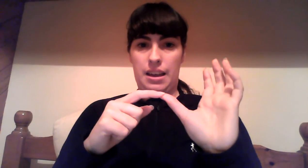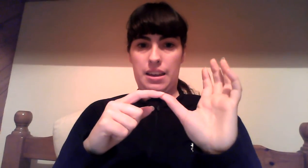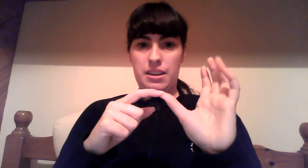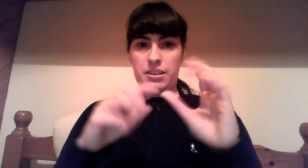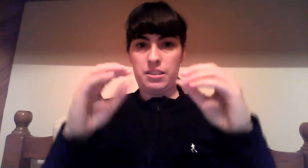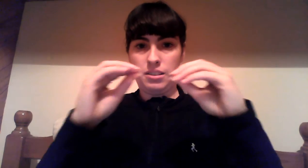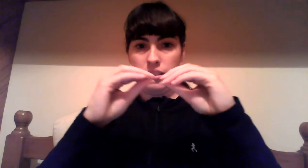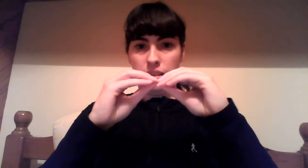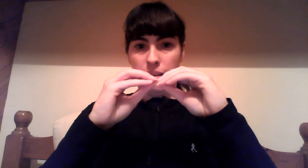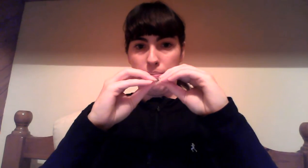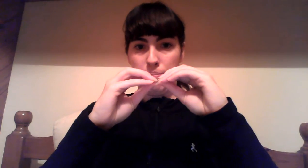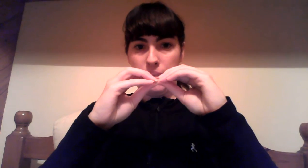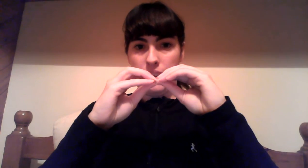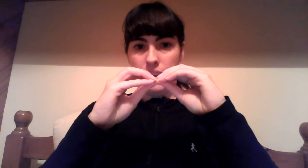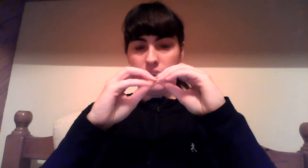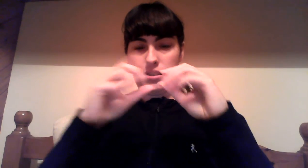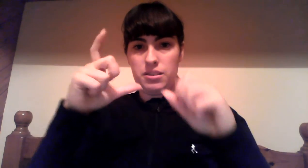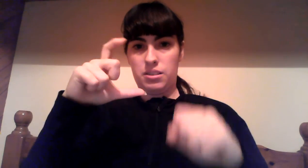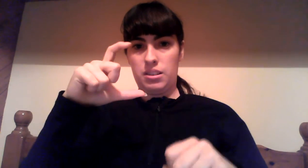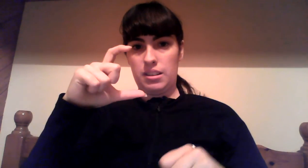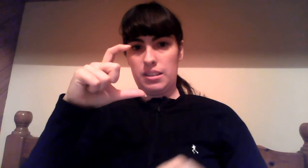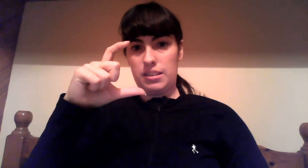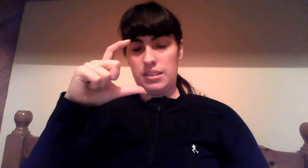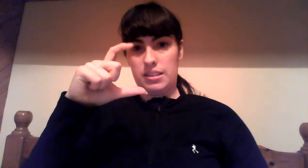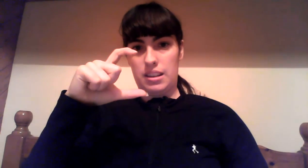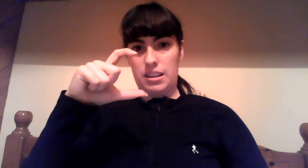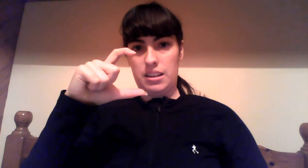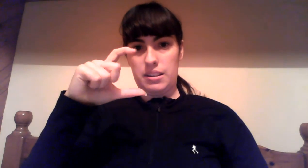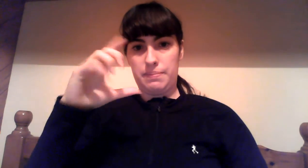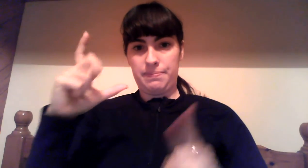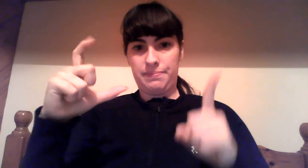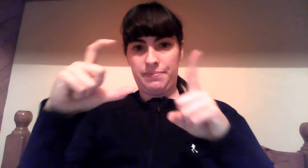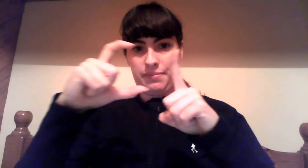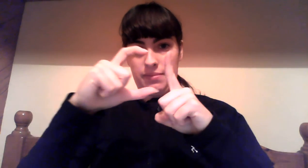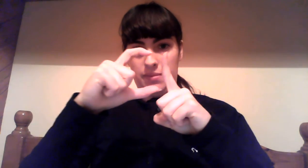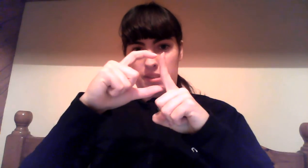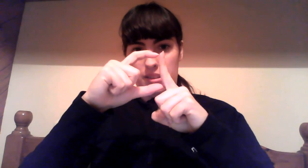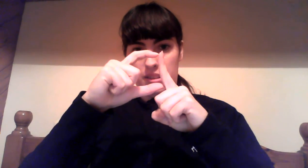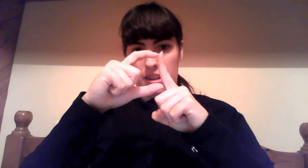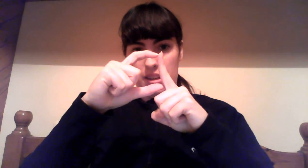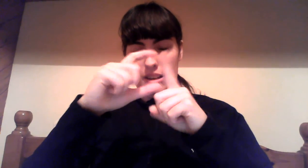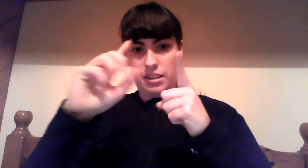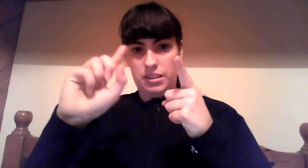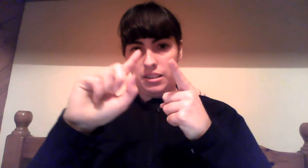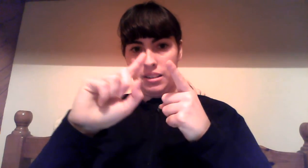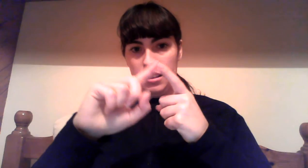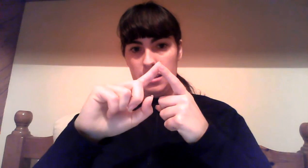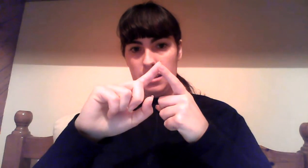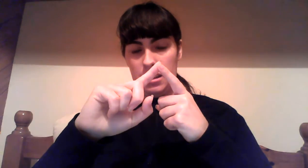A, B, C, D,